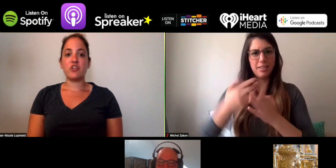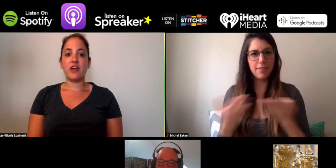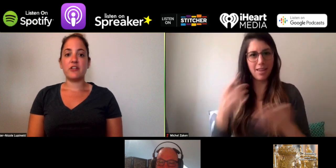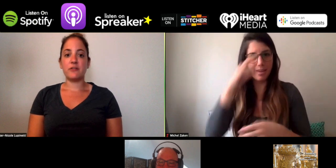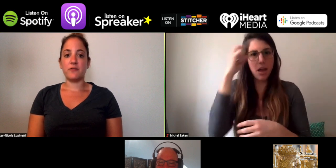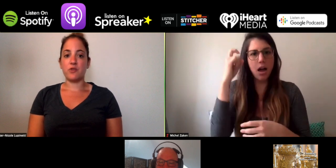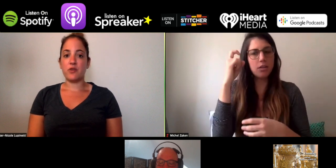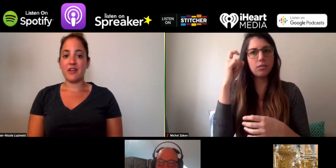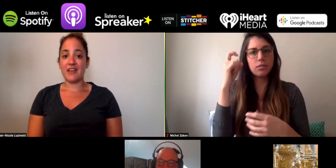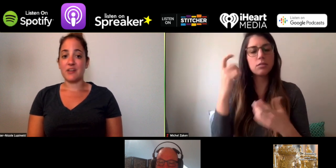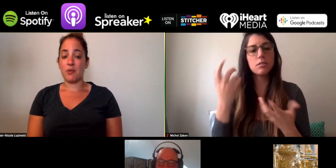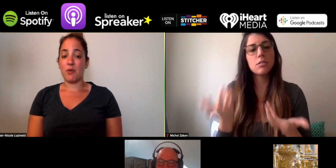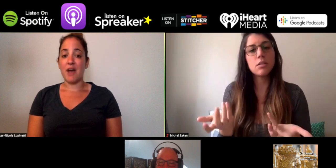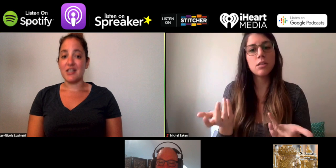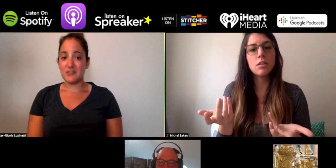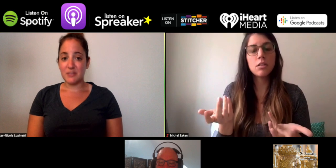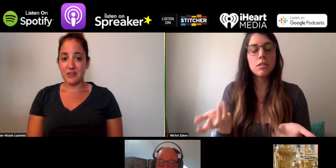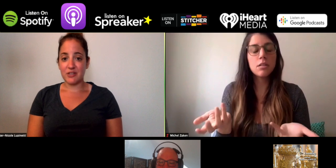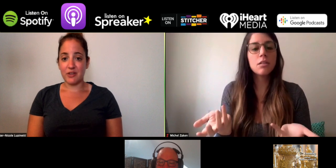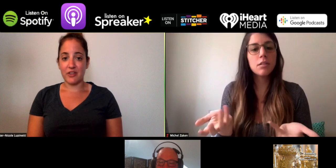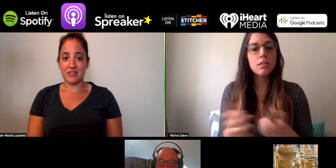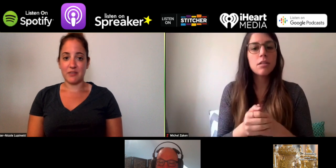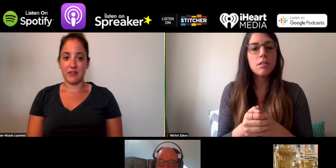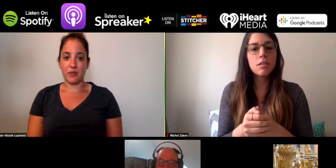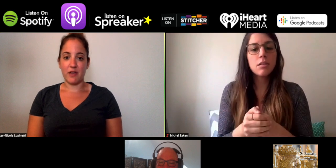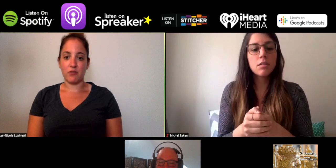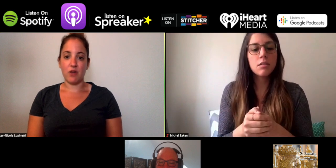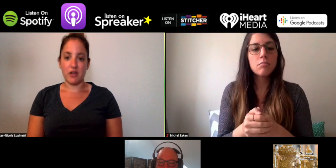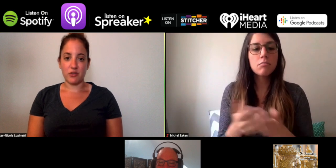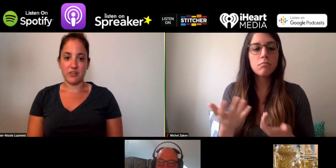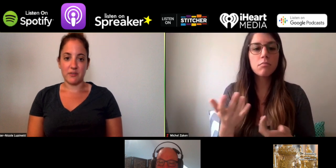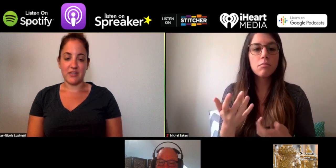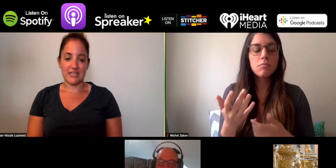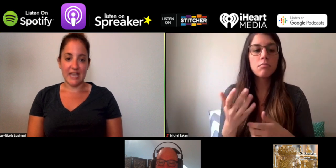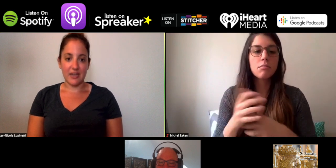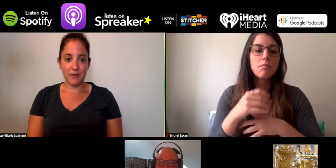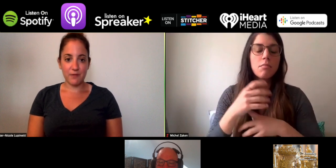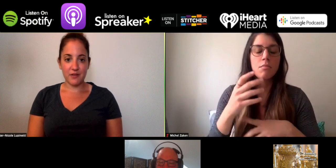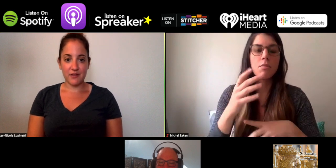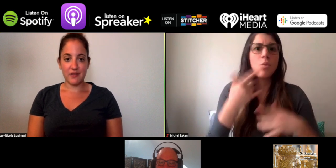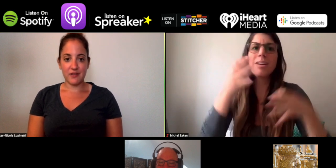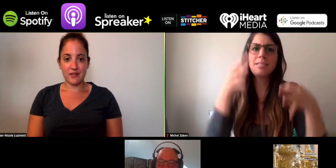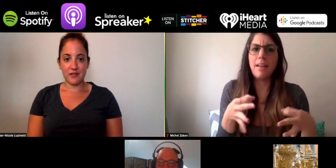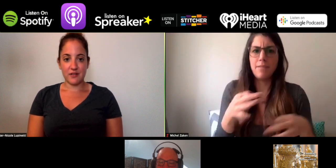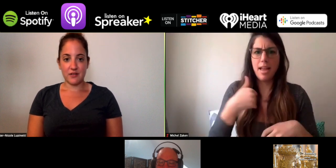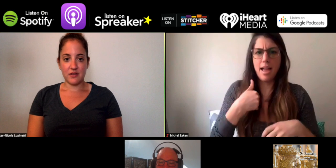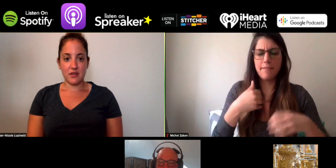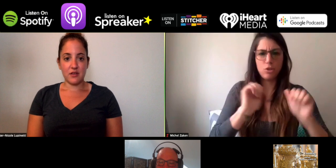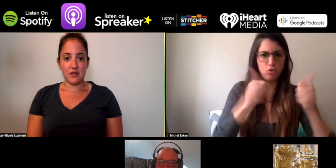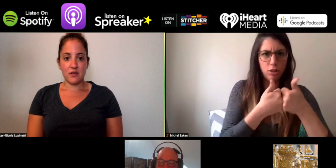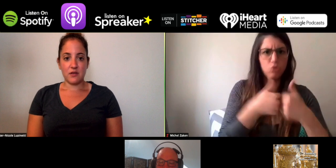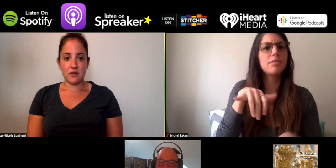So we try to view it as a more positive experience rather than something that we have lost or it's something that's negative.